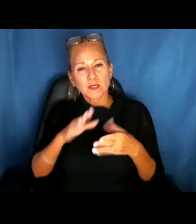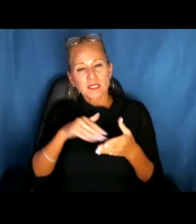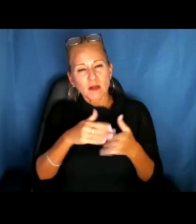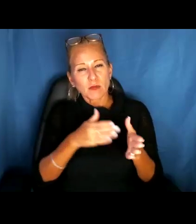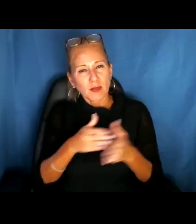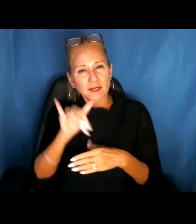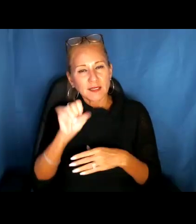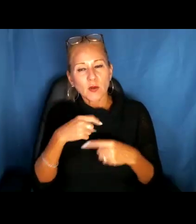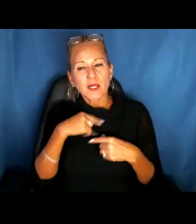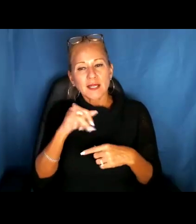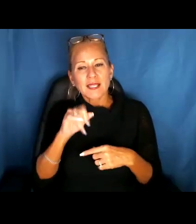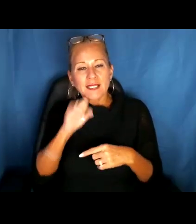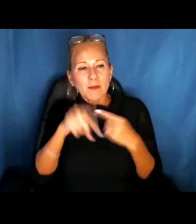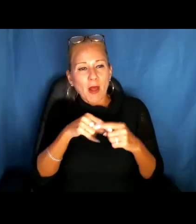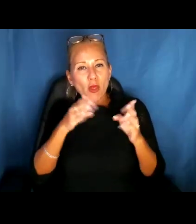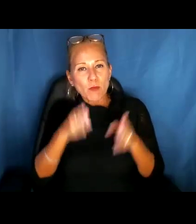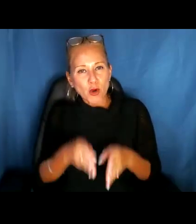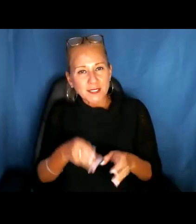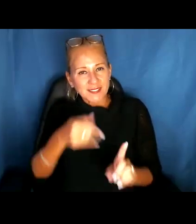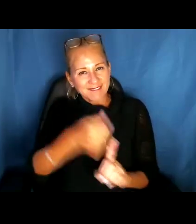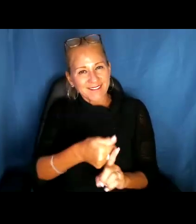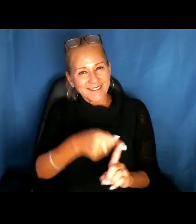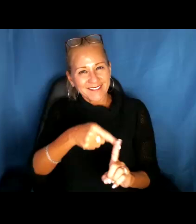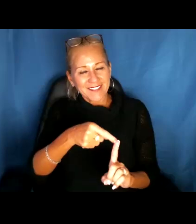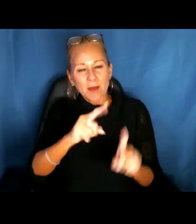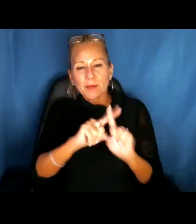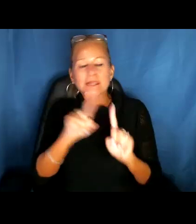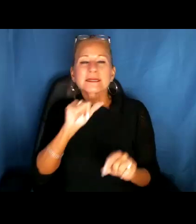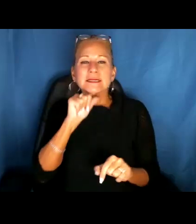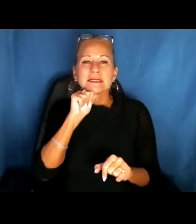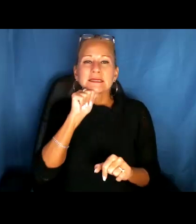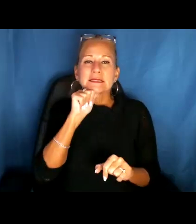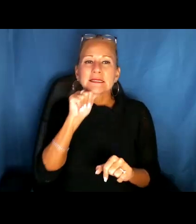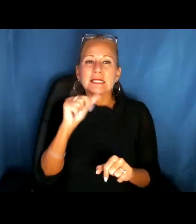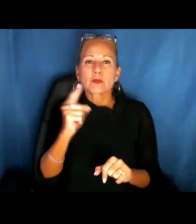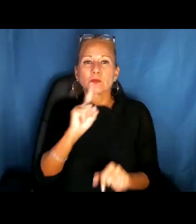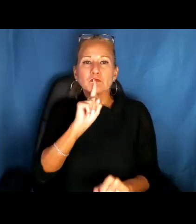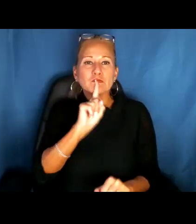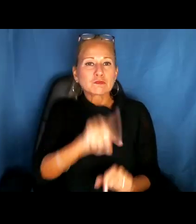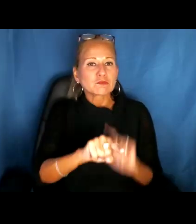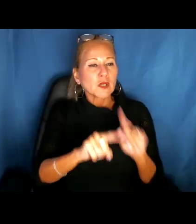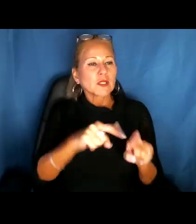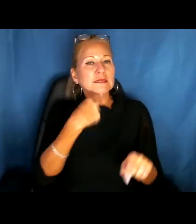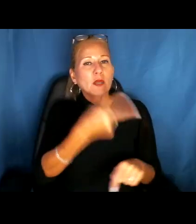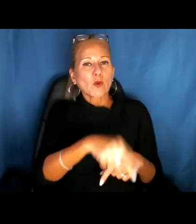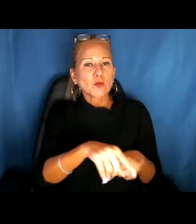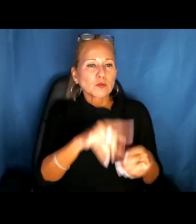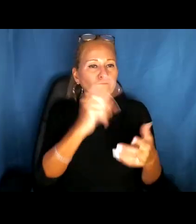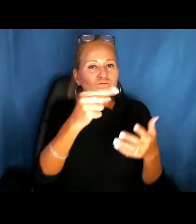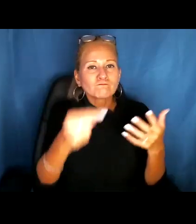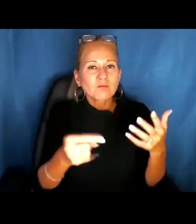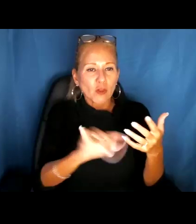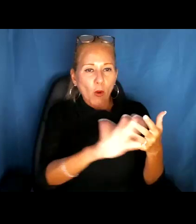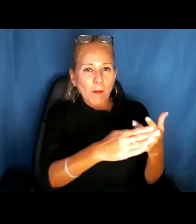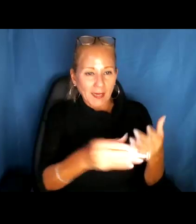because it is about the person. But it's not somebody dictating to them what that plan is. It's